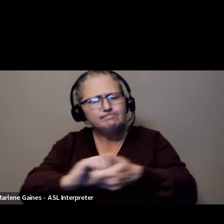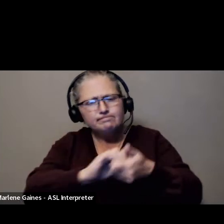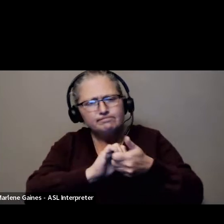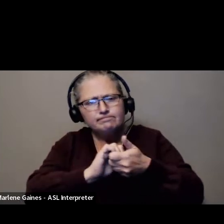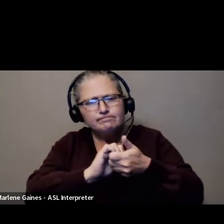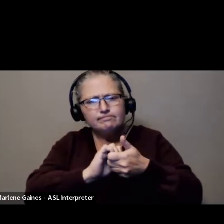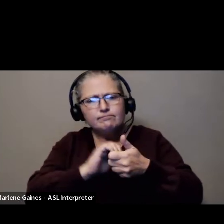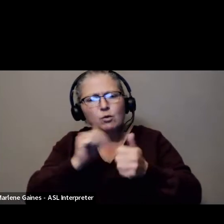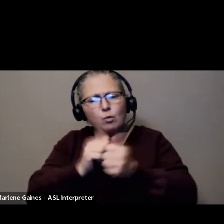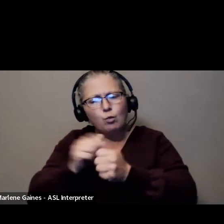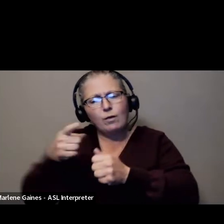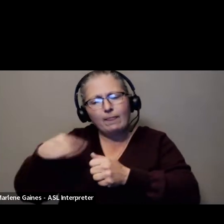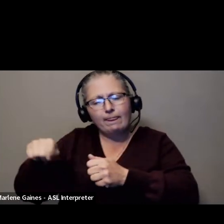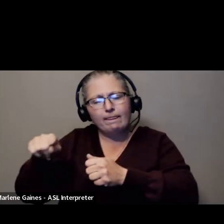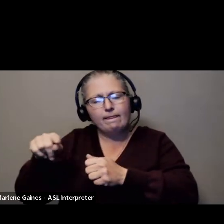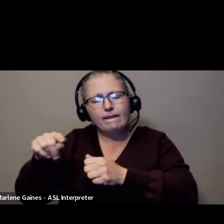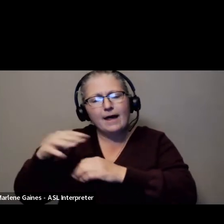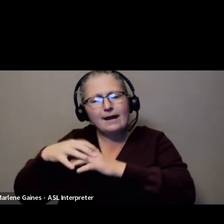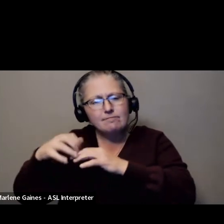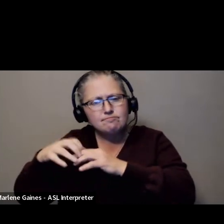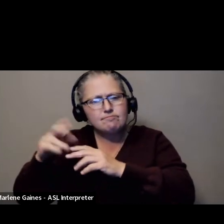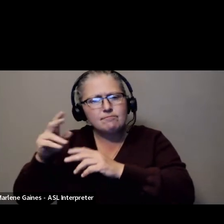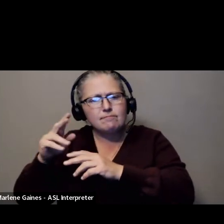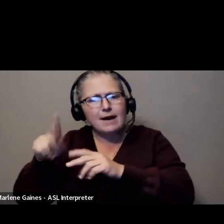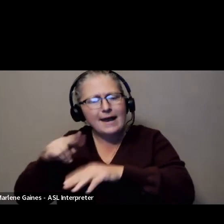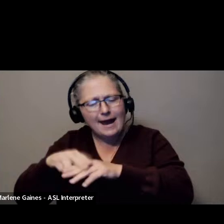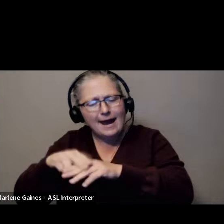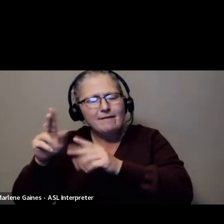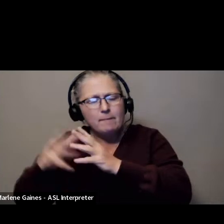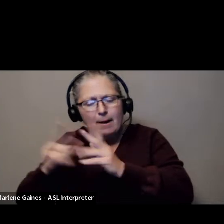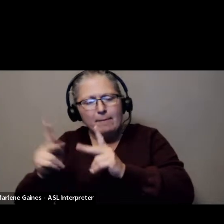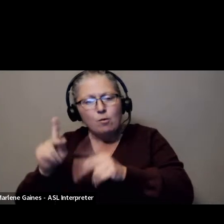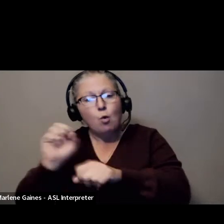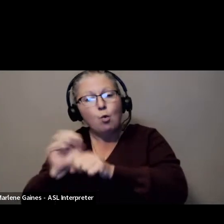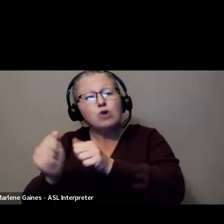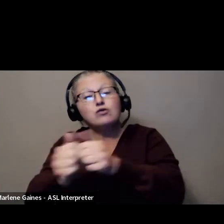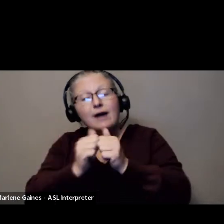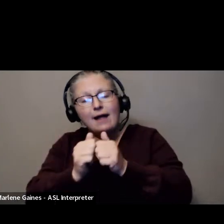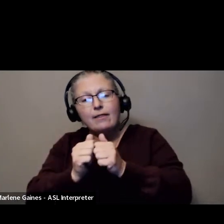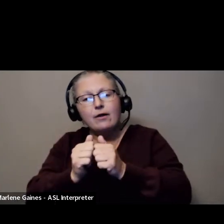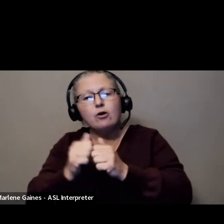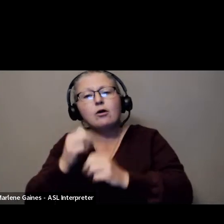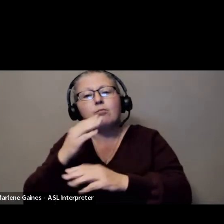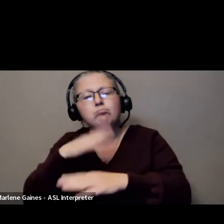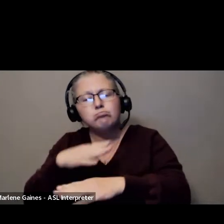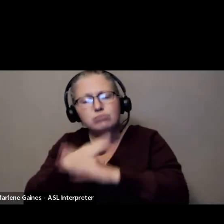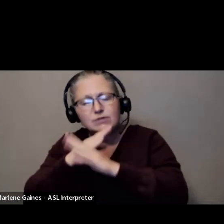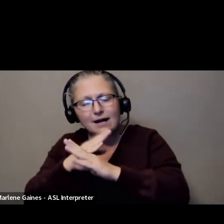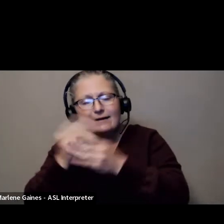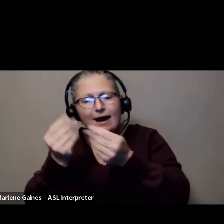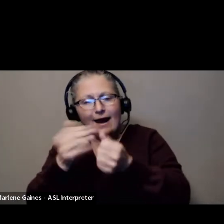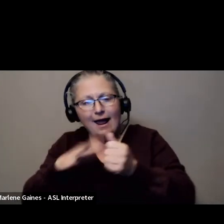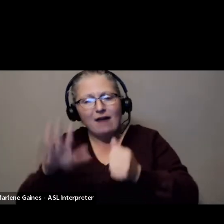with the Ramaytush Ohlone so we can work together to protect and preserve the land for future generations.